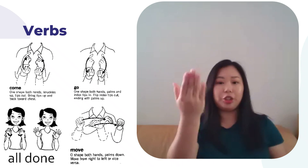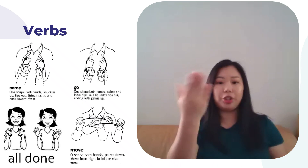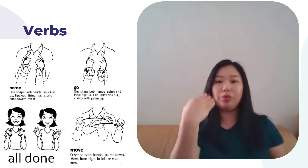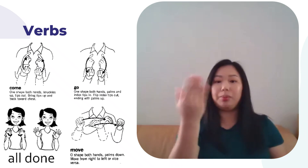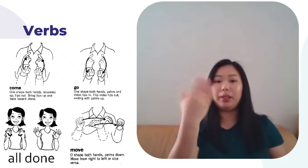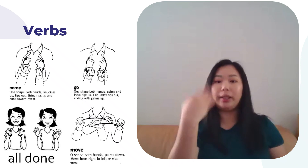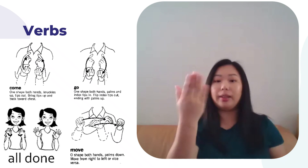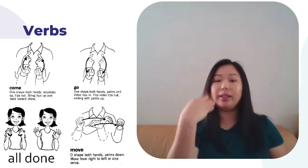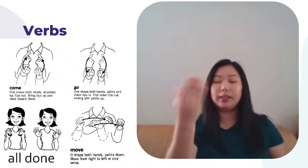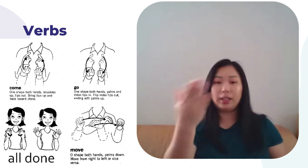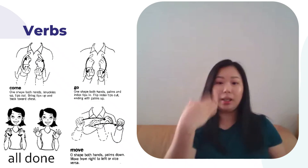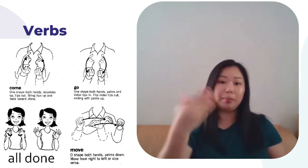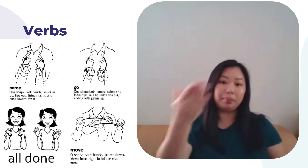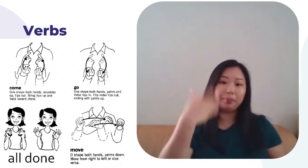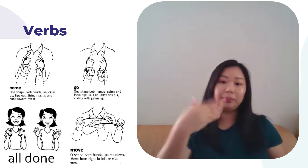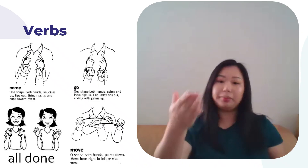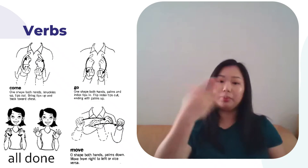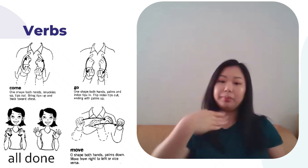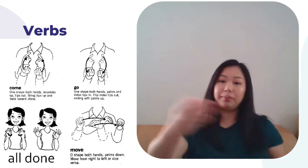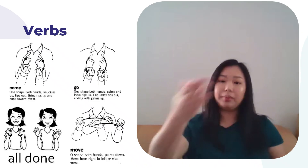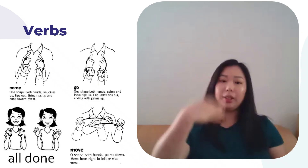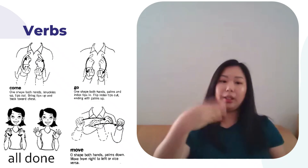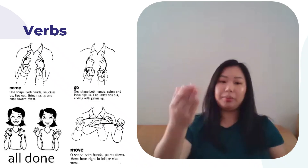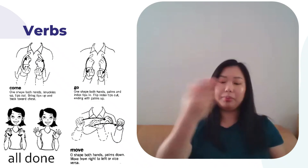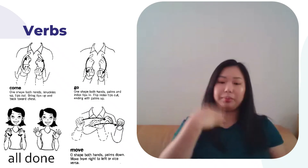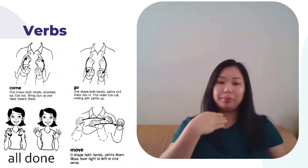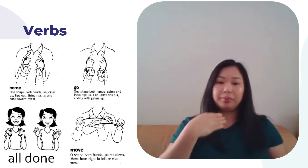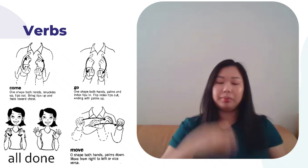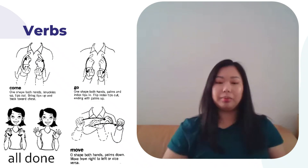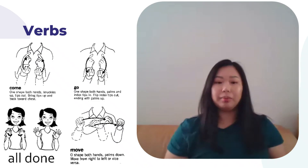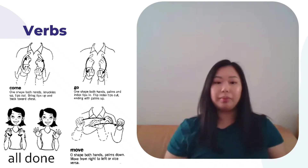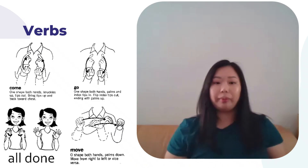common gesture would be like this. Come. Come.